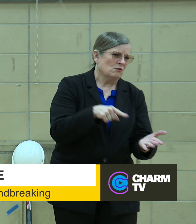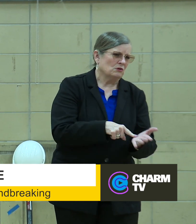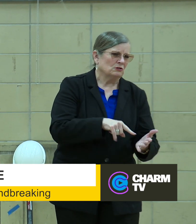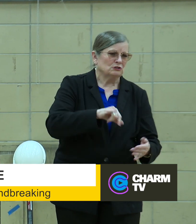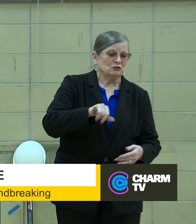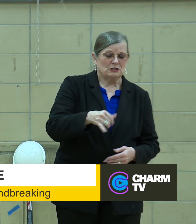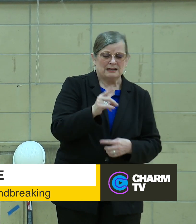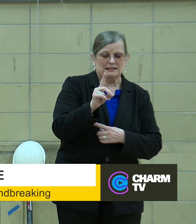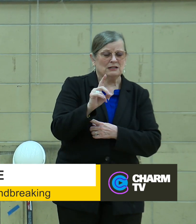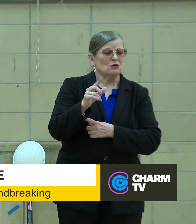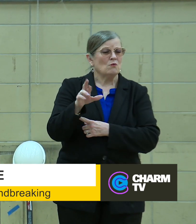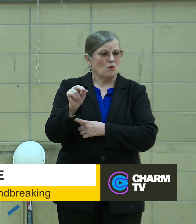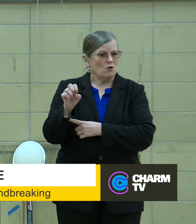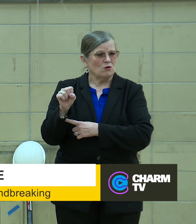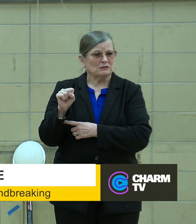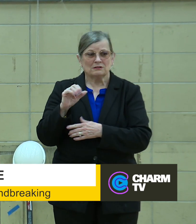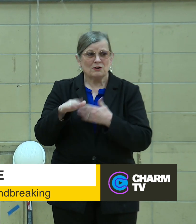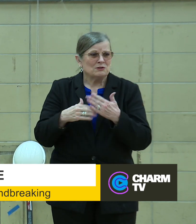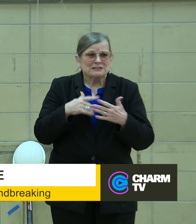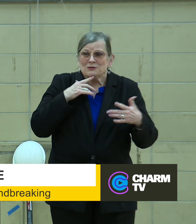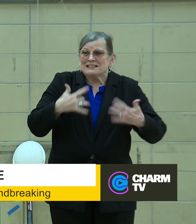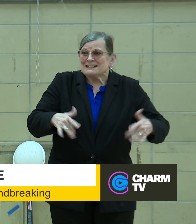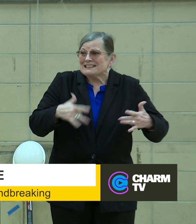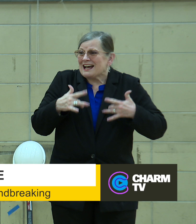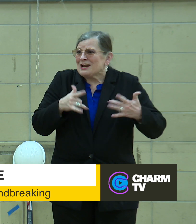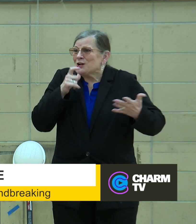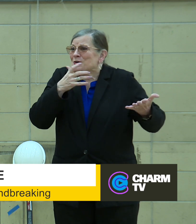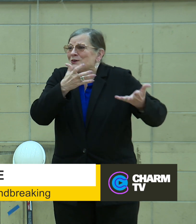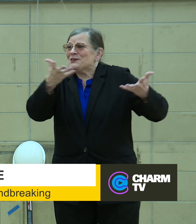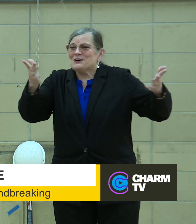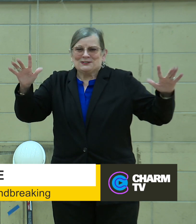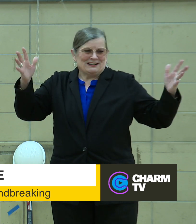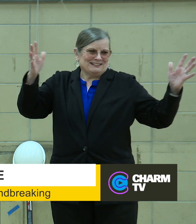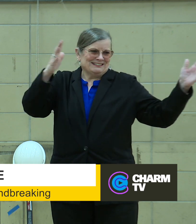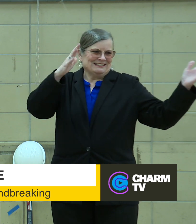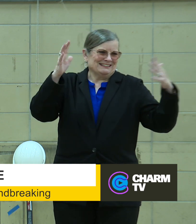all can be excited about. Who's excited about renovation of rec centers?